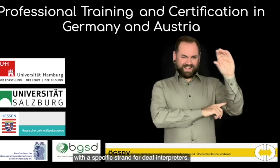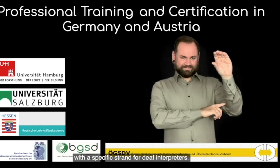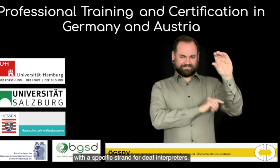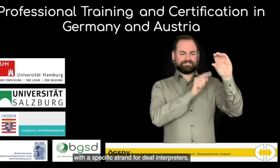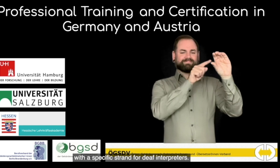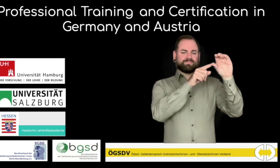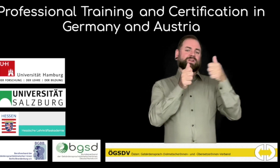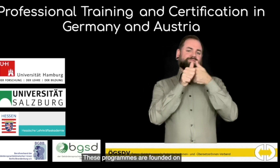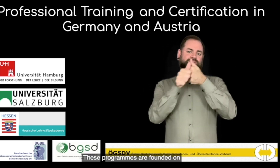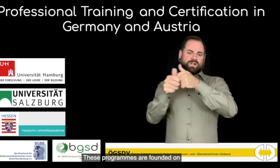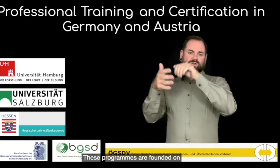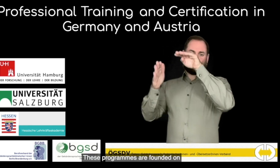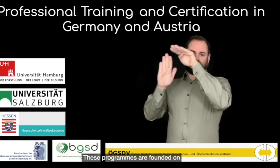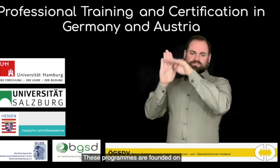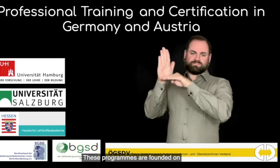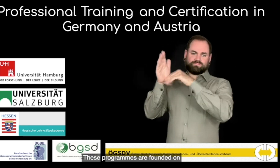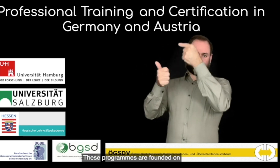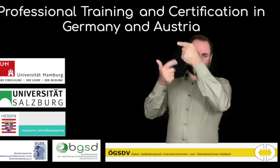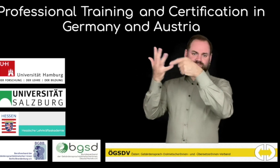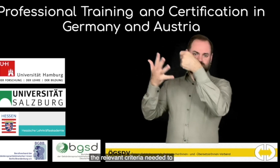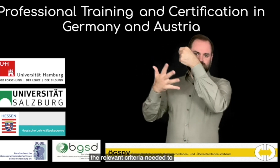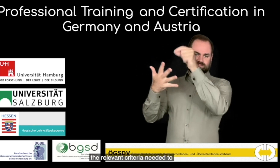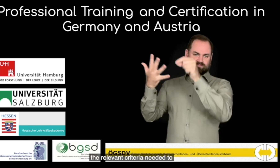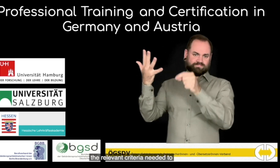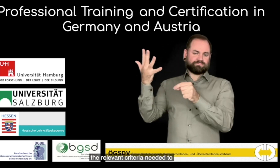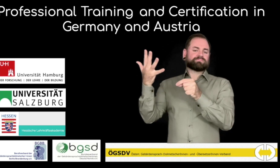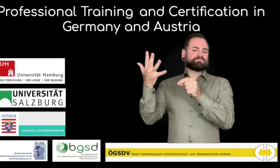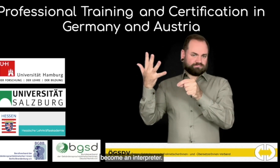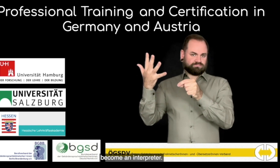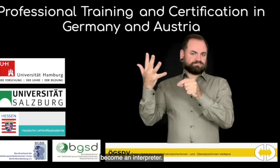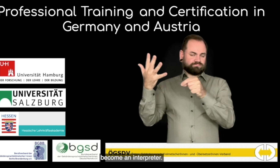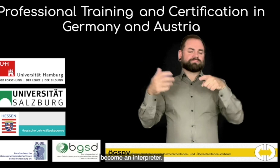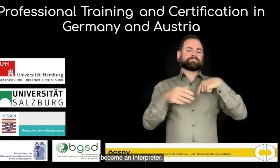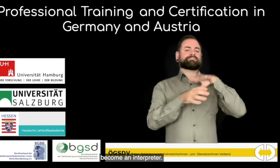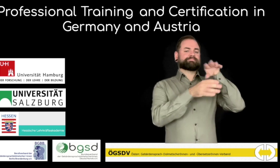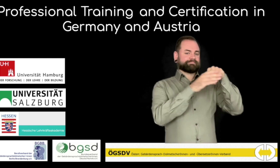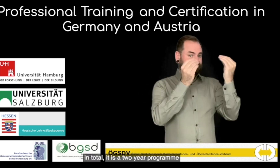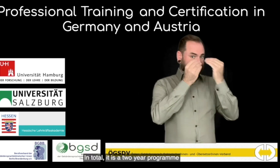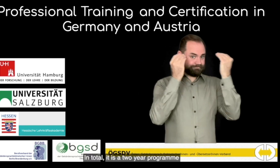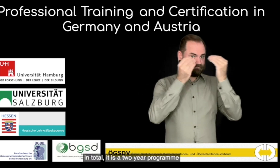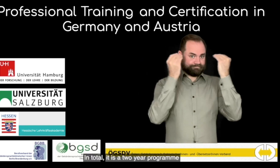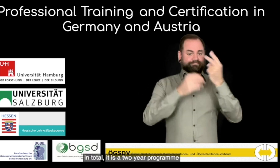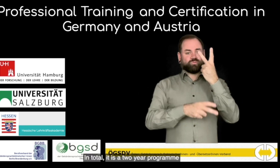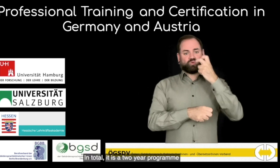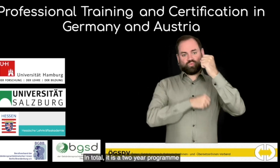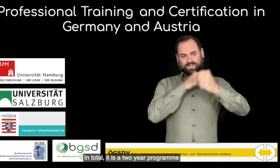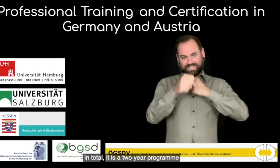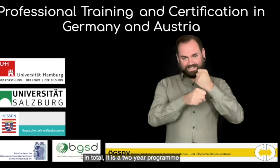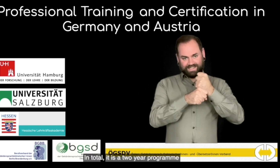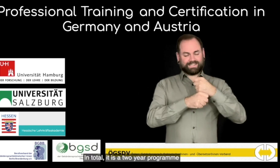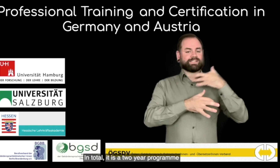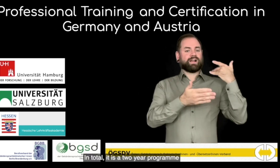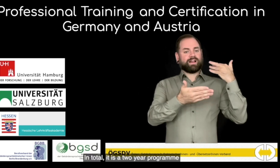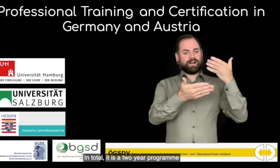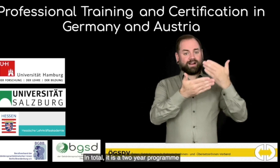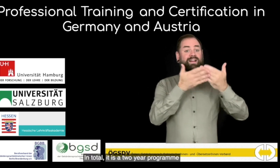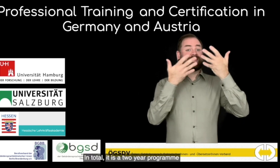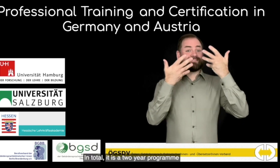interpreter. In total, it is a 2-year program, after which the next step is to take the